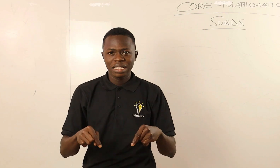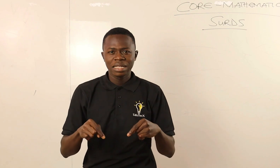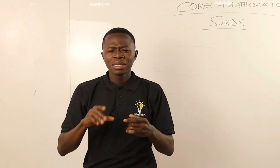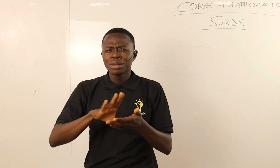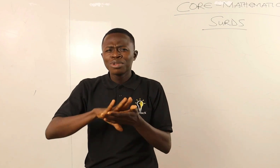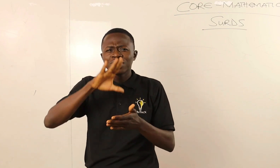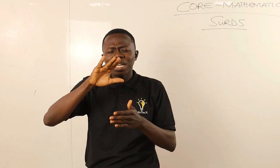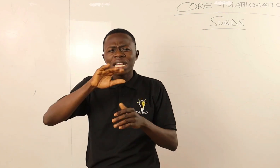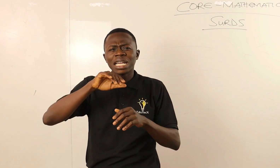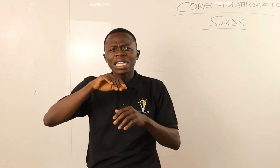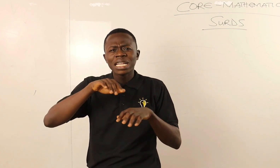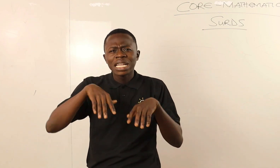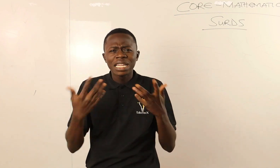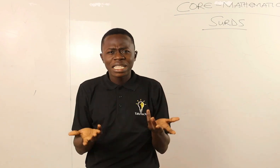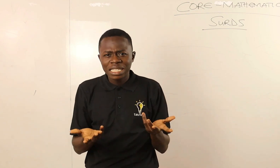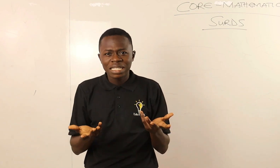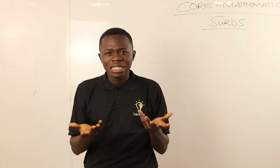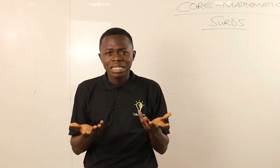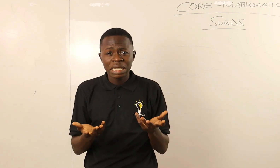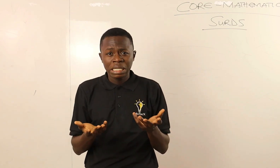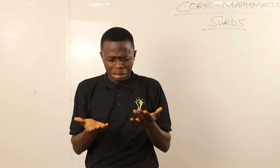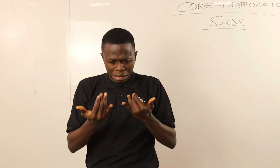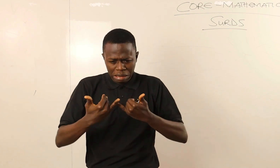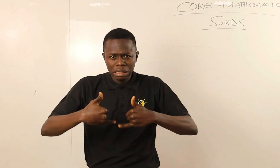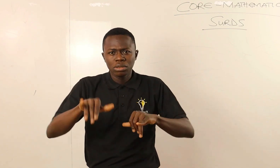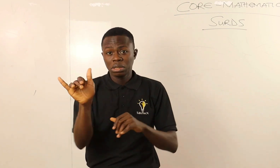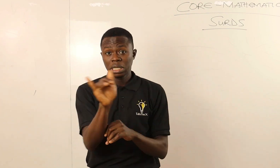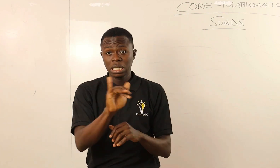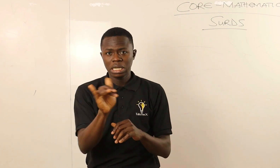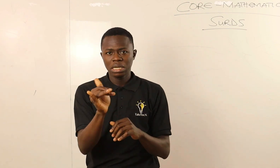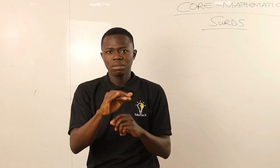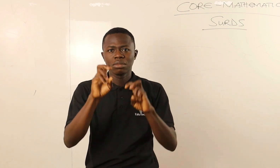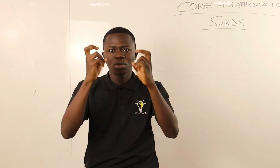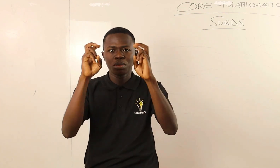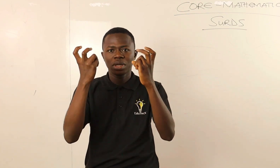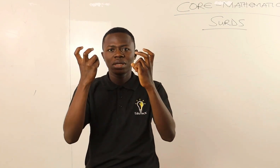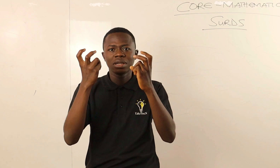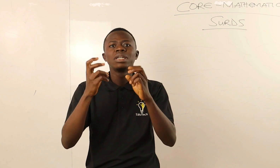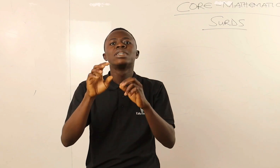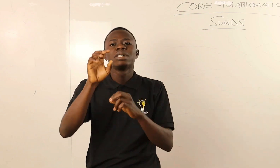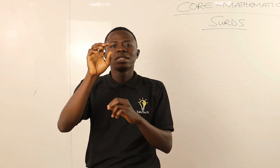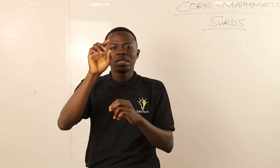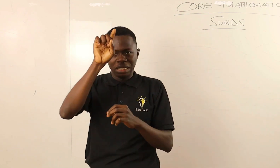What about today's lesson? So in today's lesson, we are still going to talk about sets, but in this